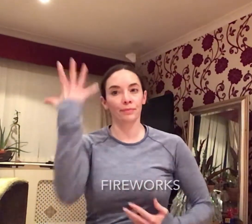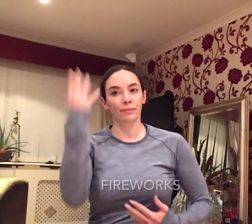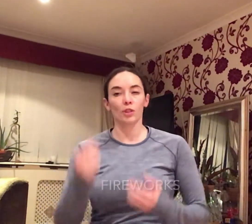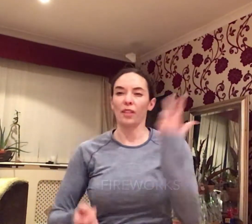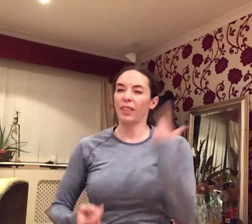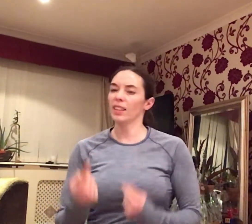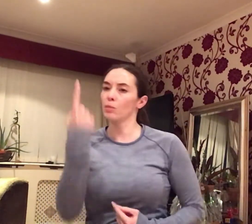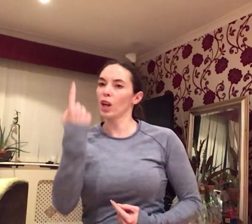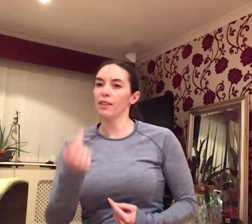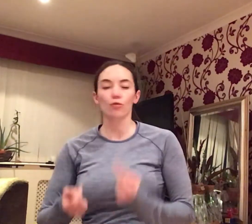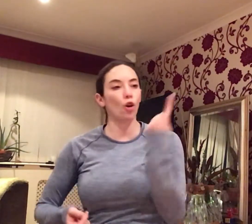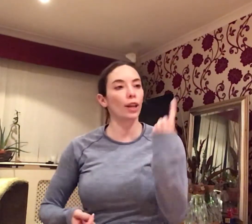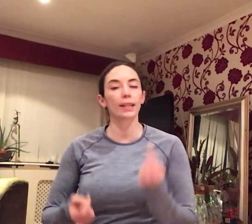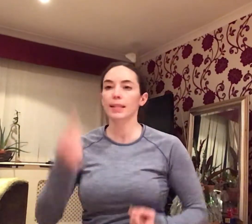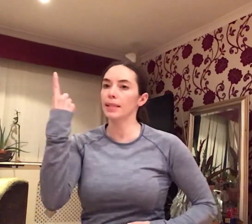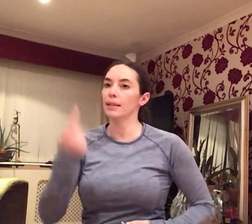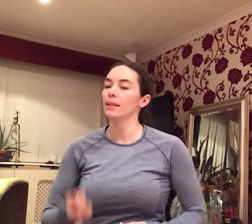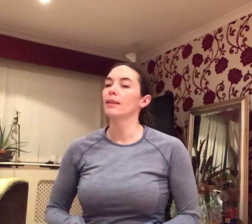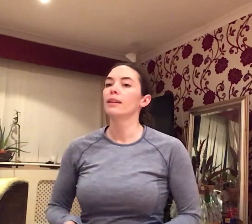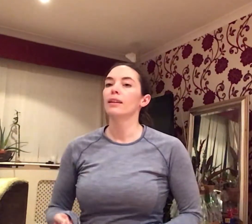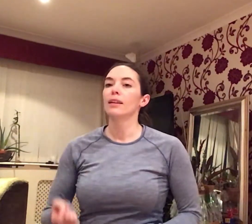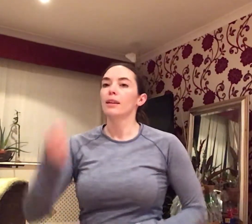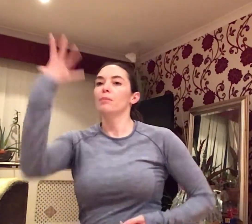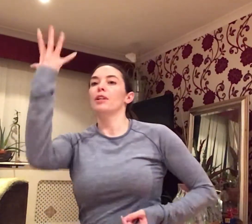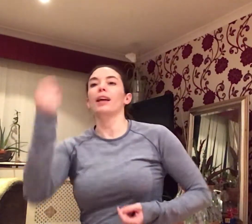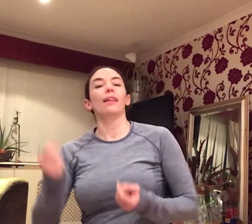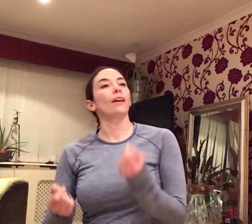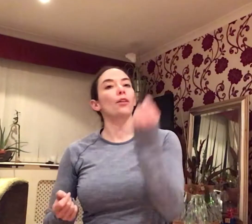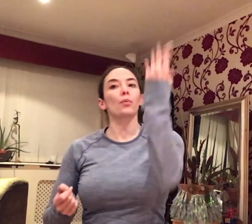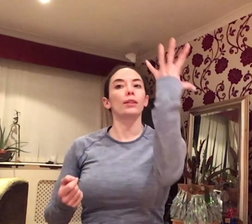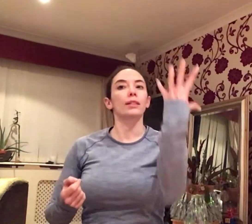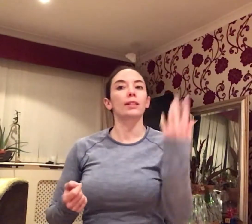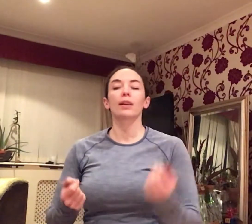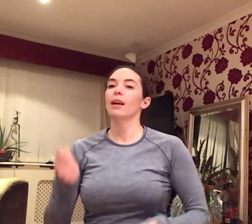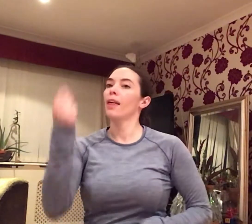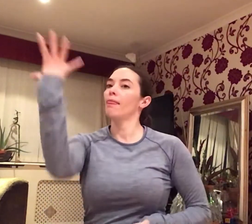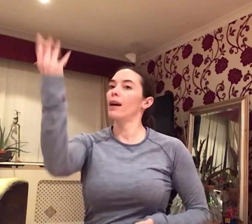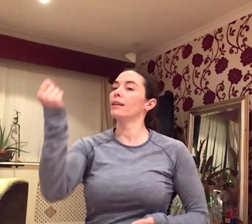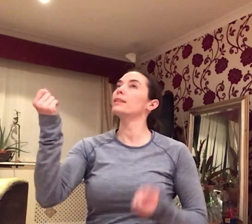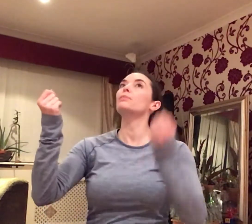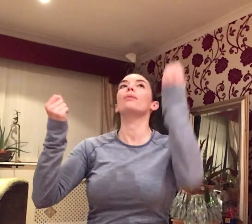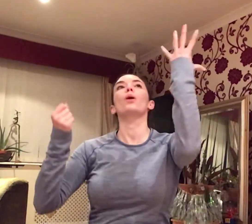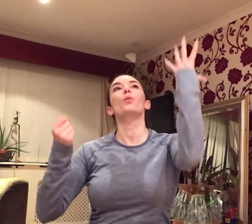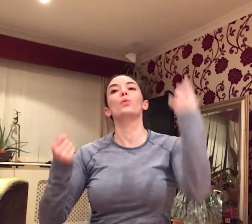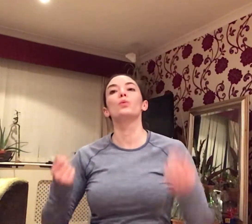So I think that's more like the rockets, but you get the other ones that explode.